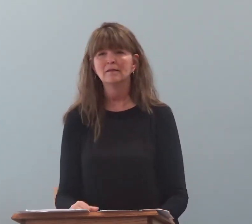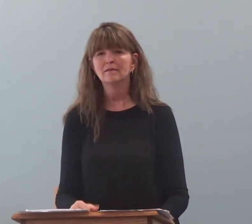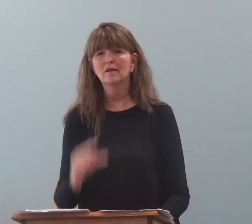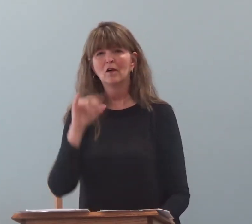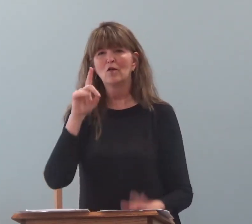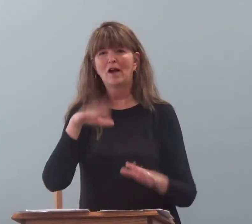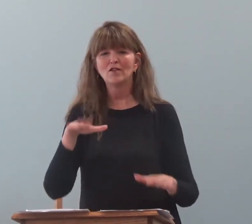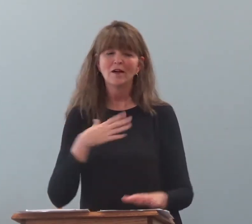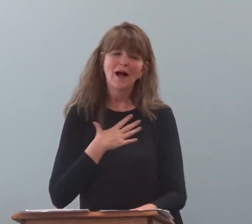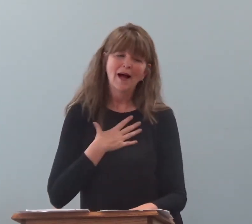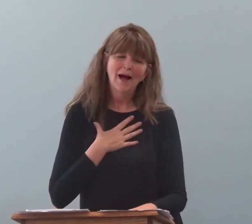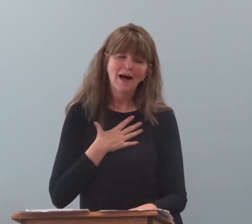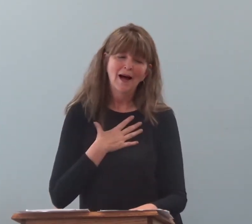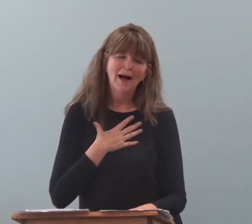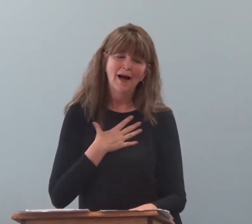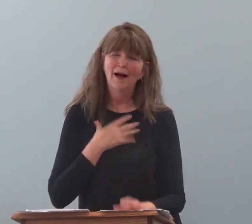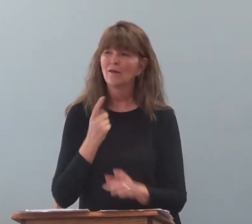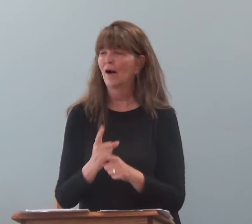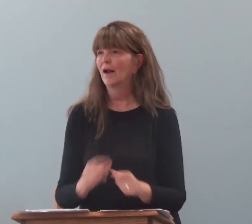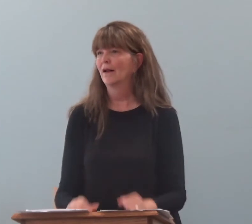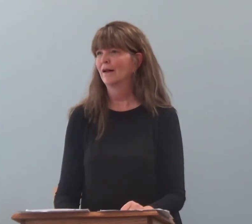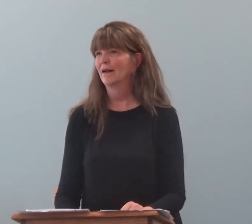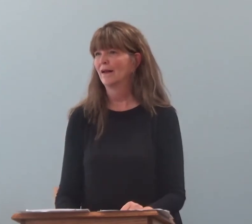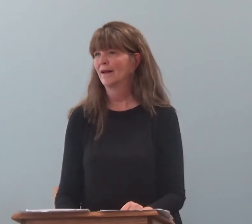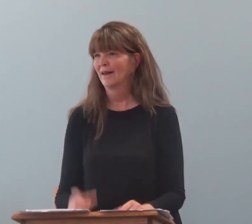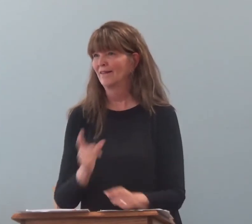our children and we have that overwhelming love for them, right?